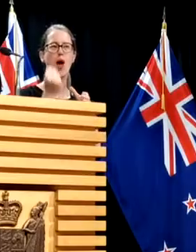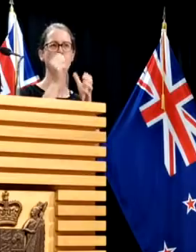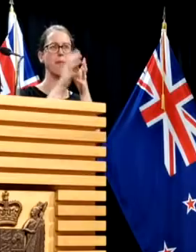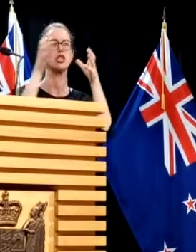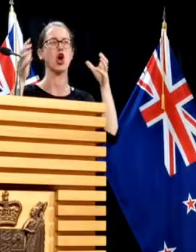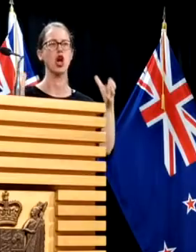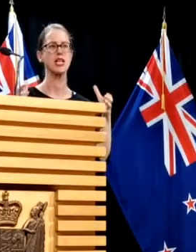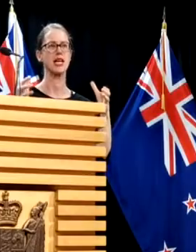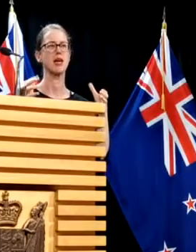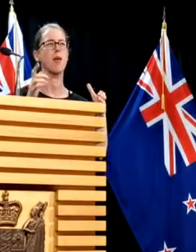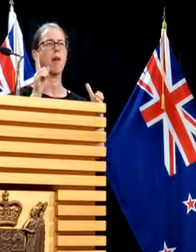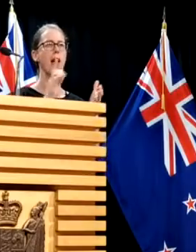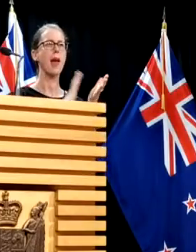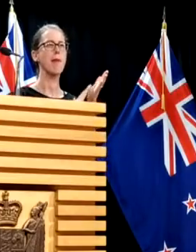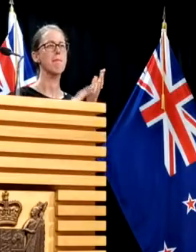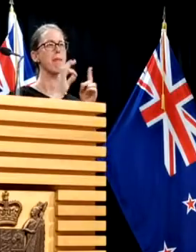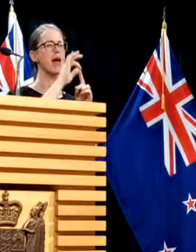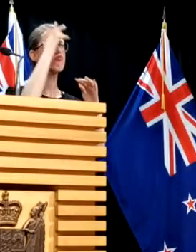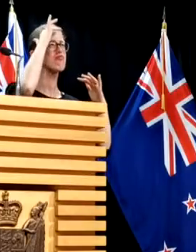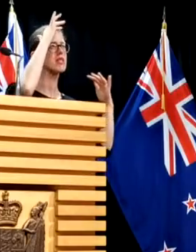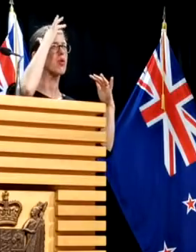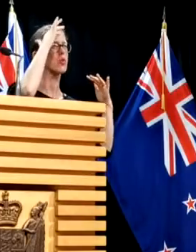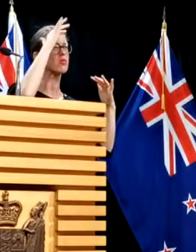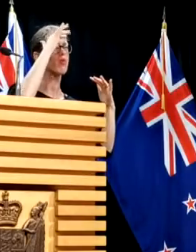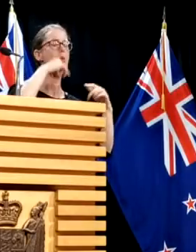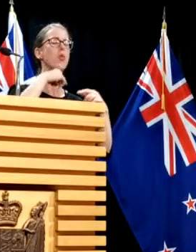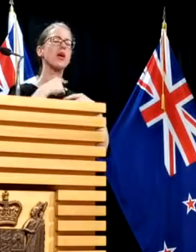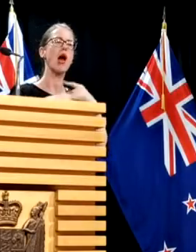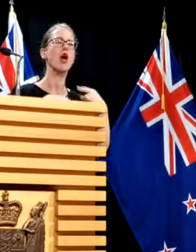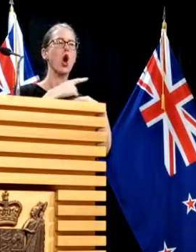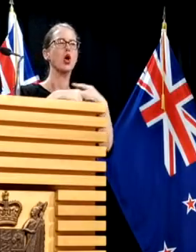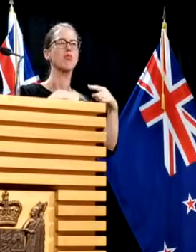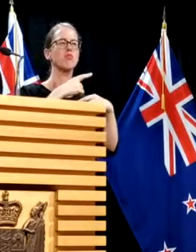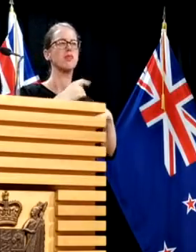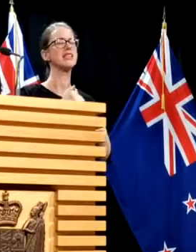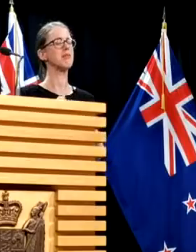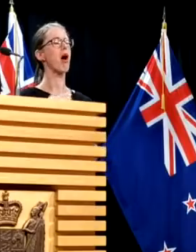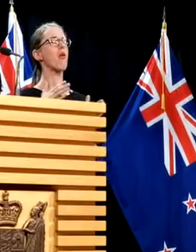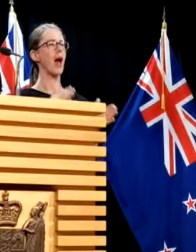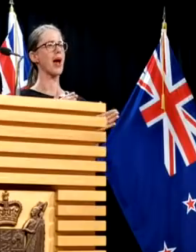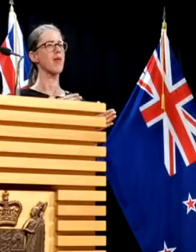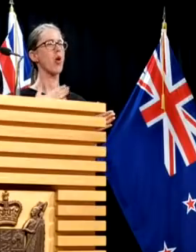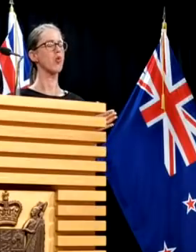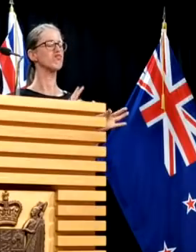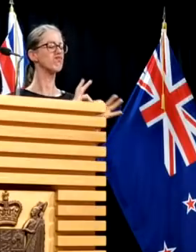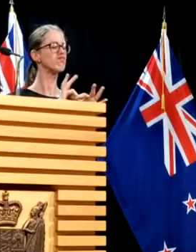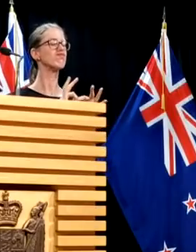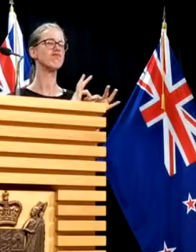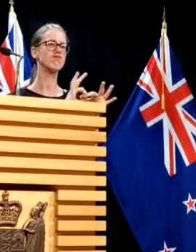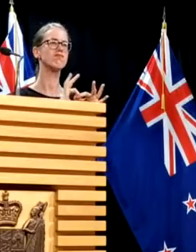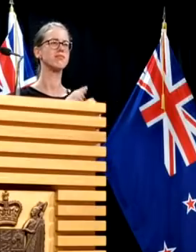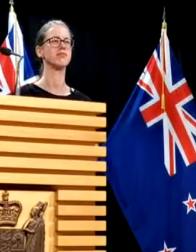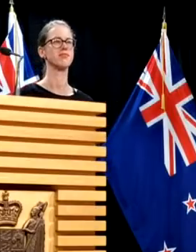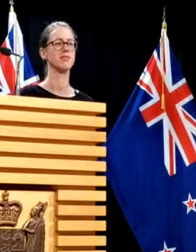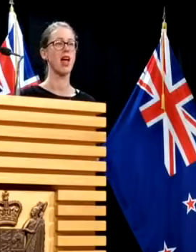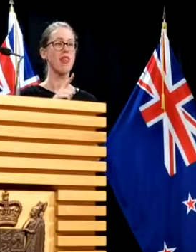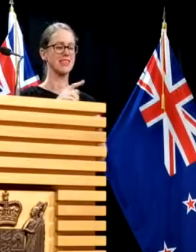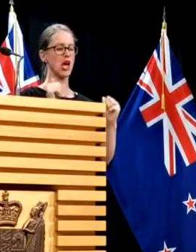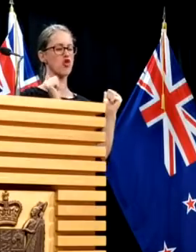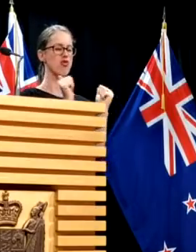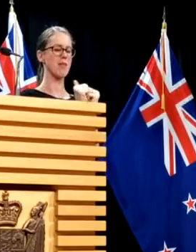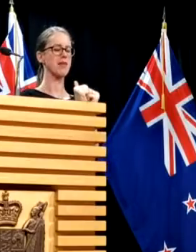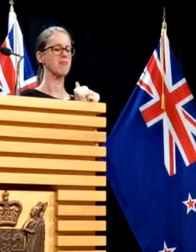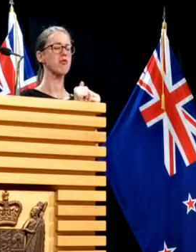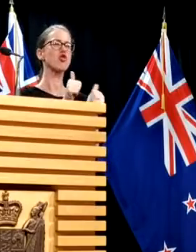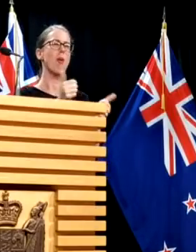MMP should be ignored. Furthermore, it is also simply not how I do politics. I think this agreement strikes